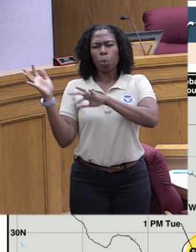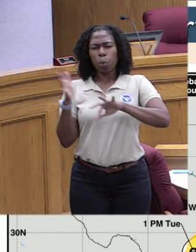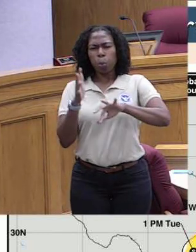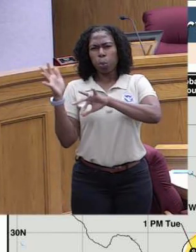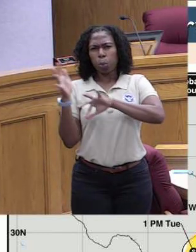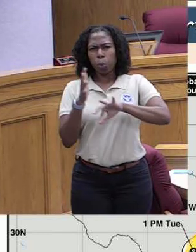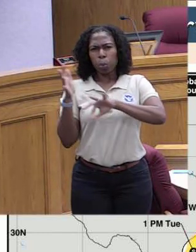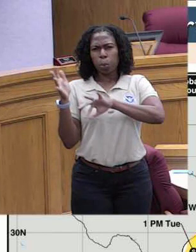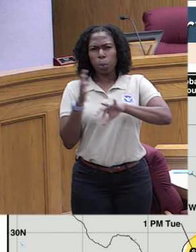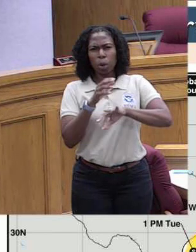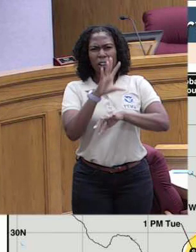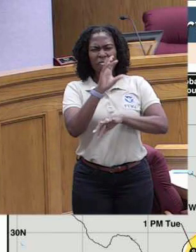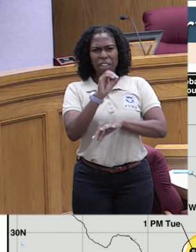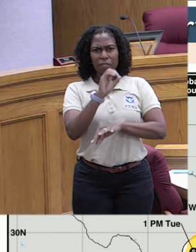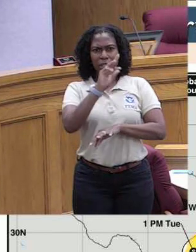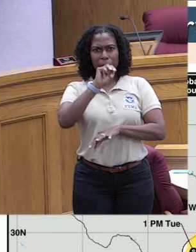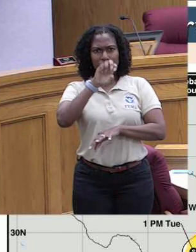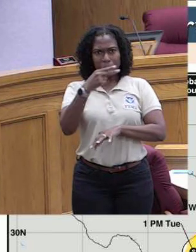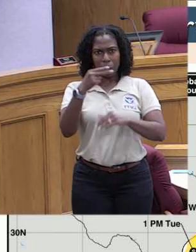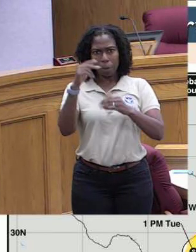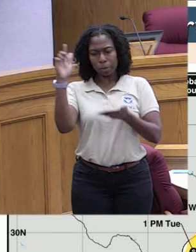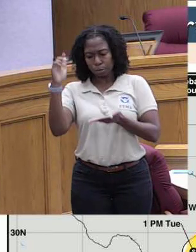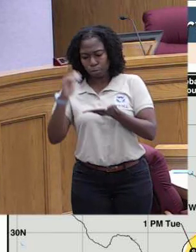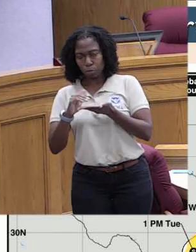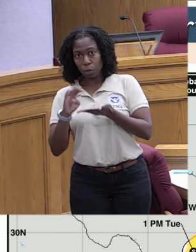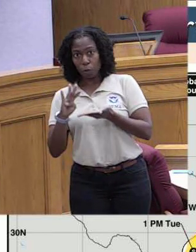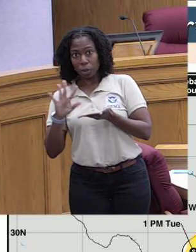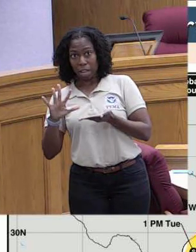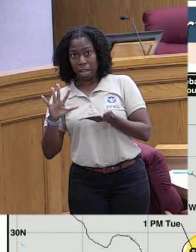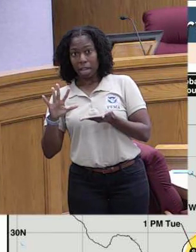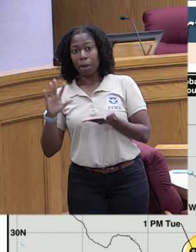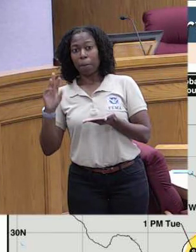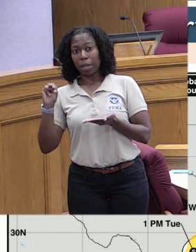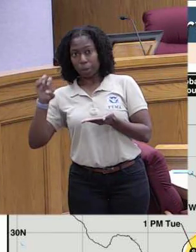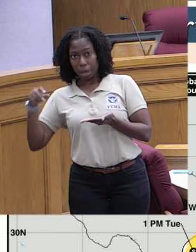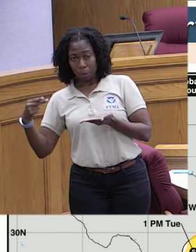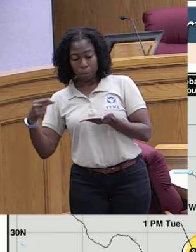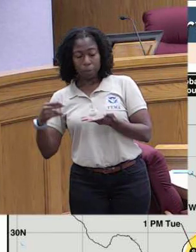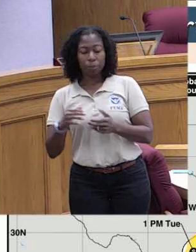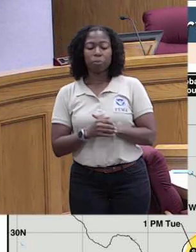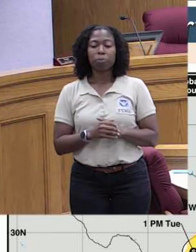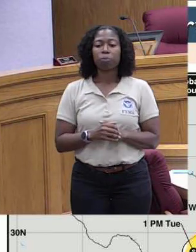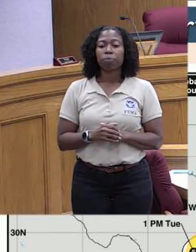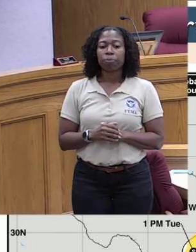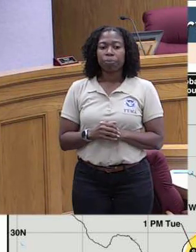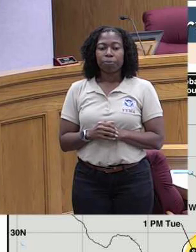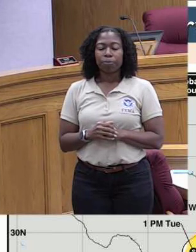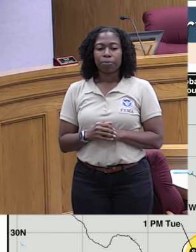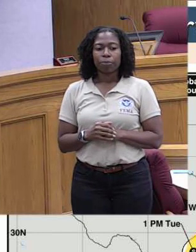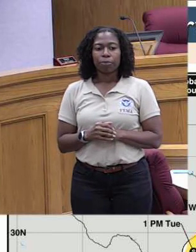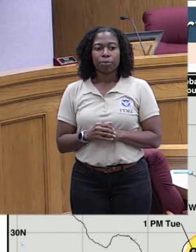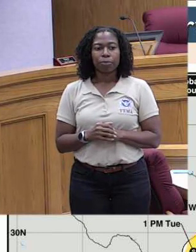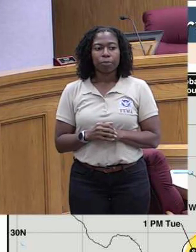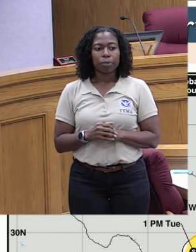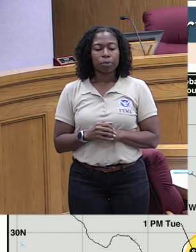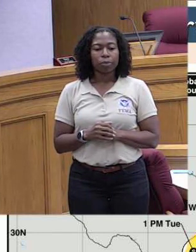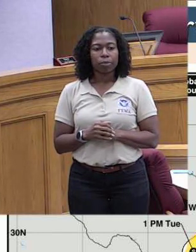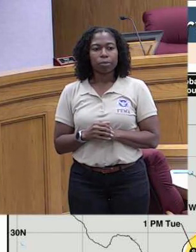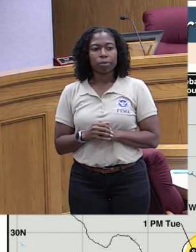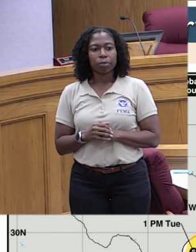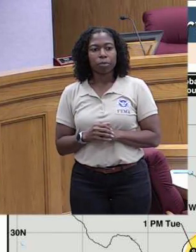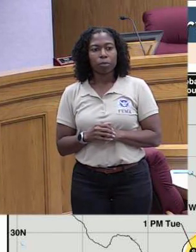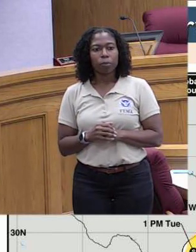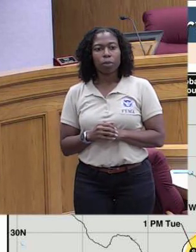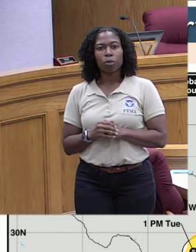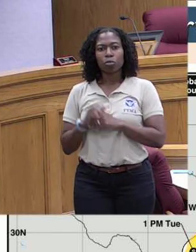lowered from 50 miles an hour. Now they're down to 45. And it's getting further away from all of our places that I'm monitoring